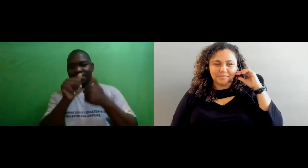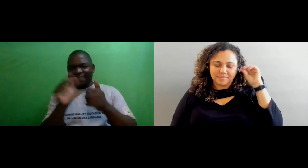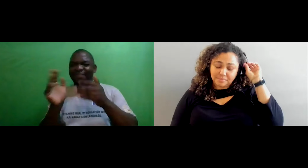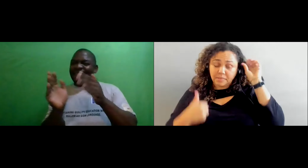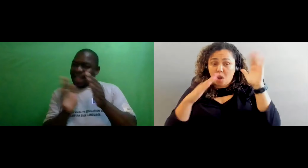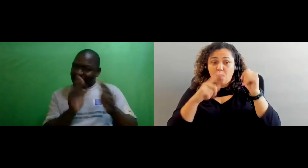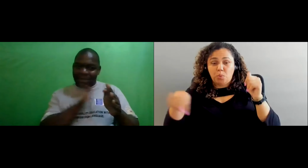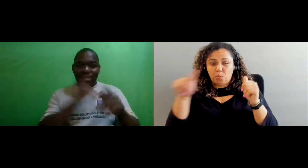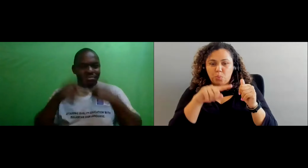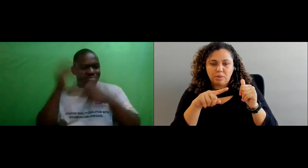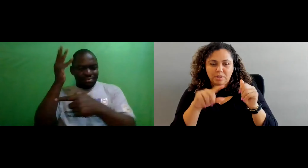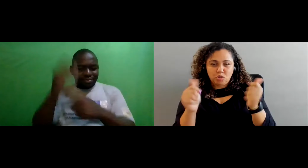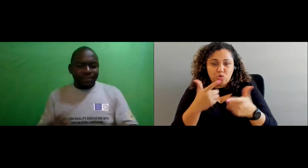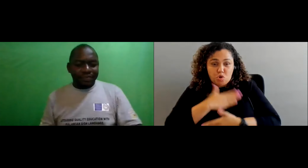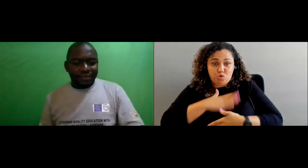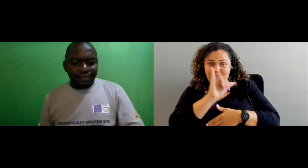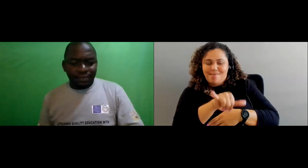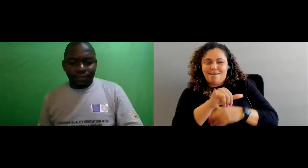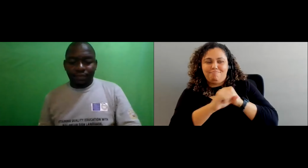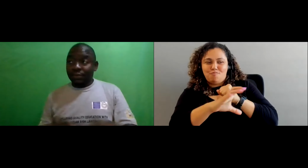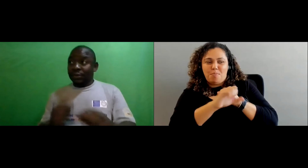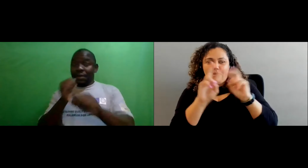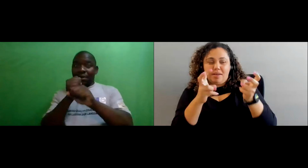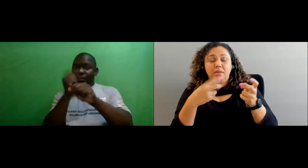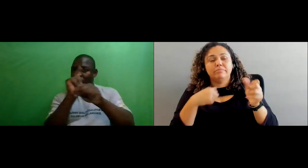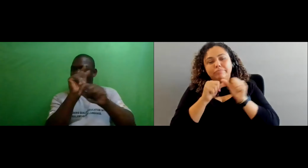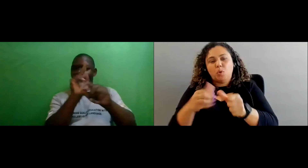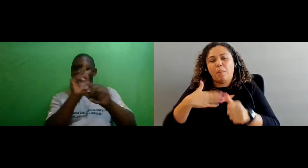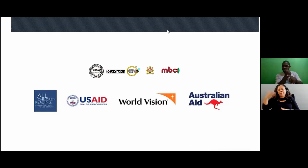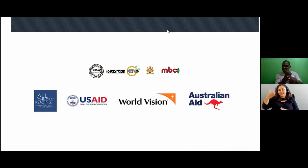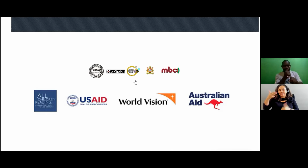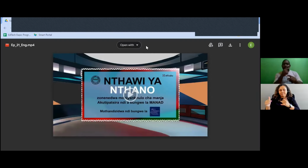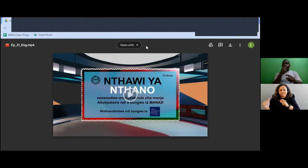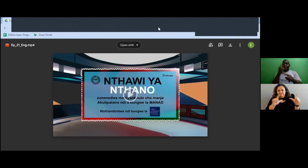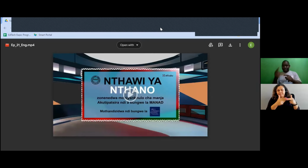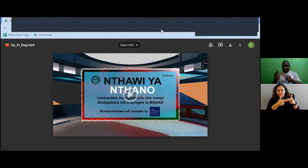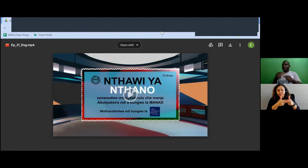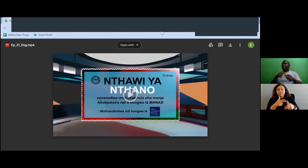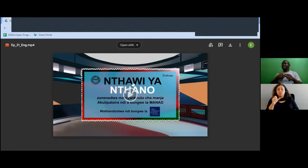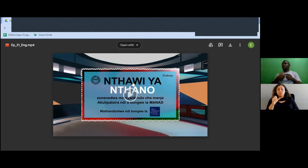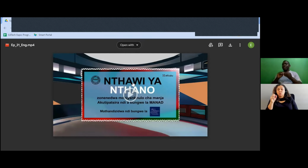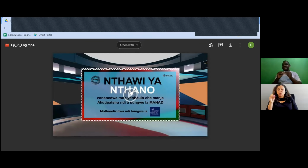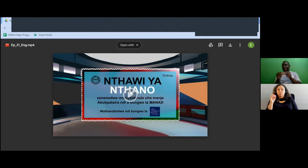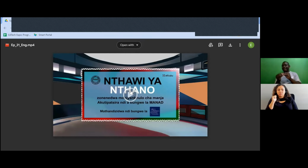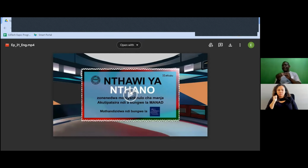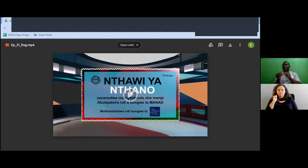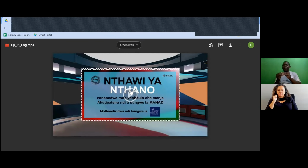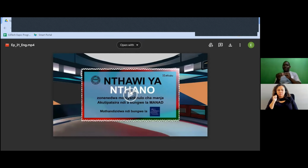I hope you've all enjoyed it. So I'll continue with my presentation. So we are not only